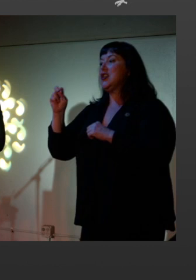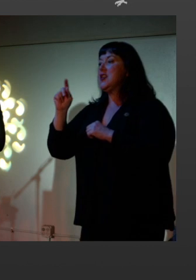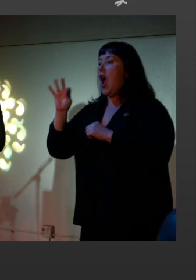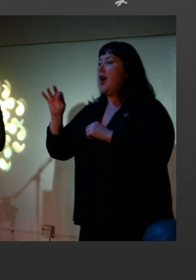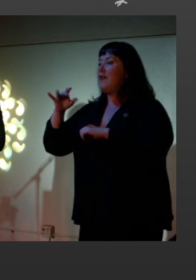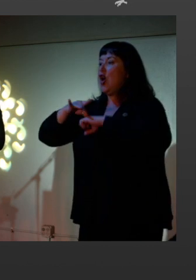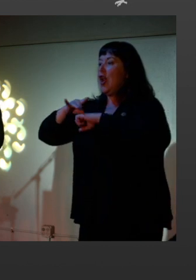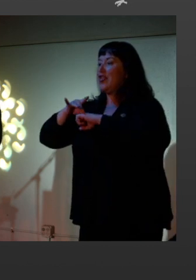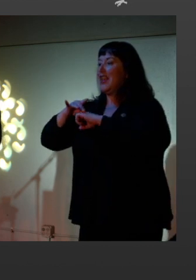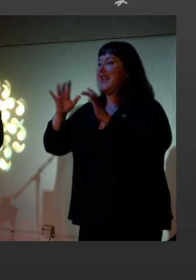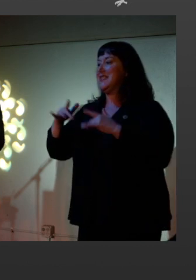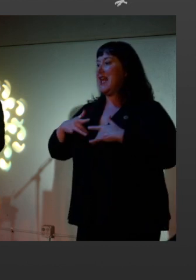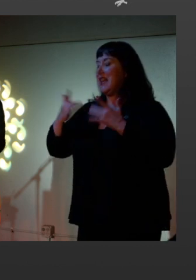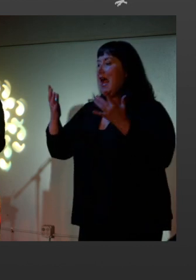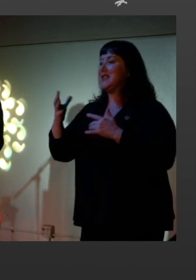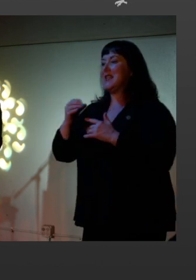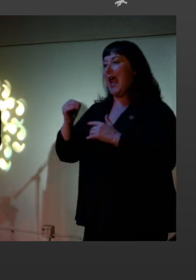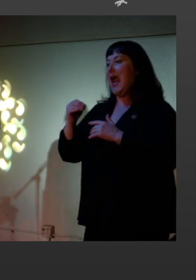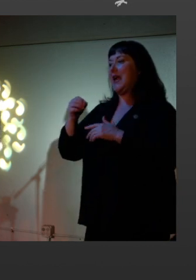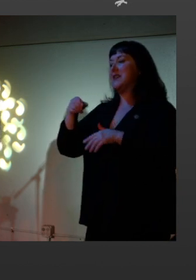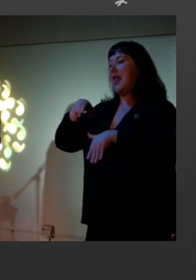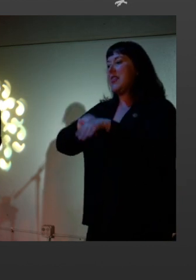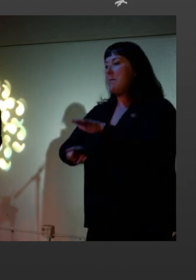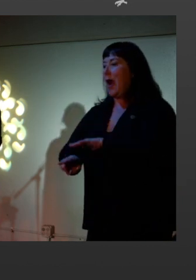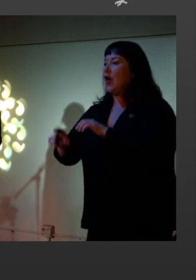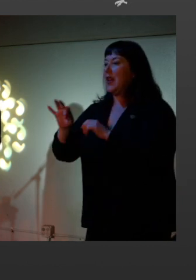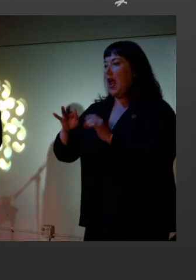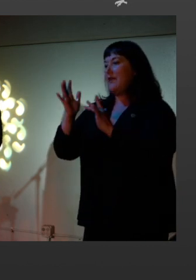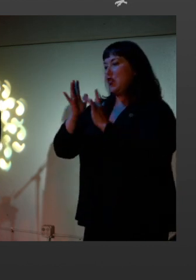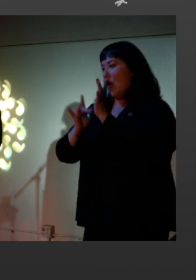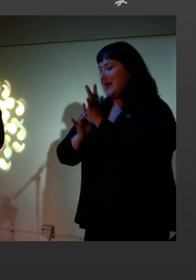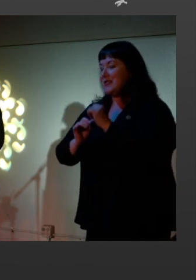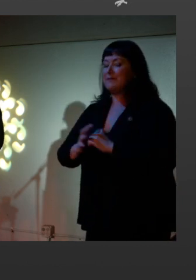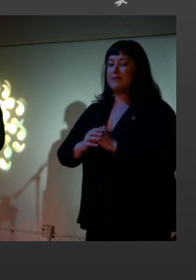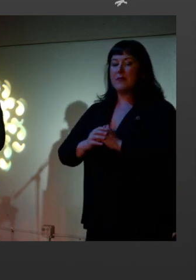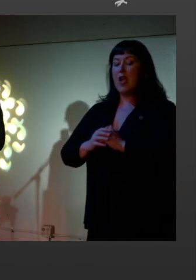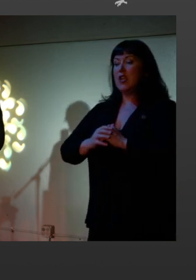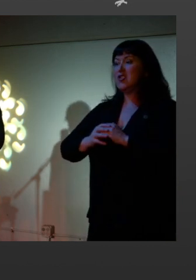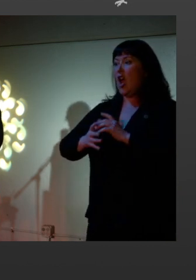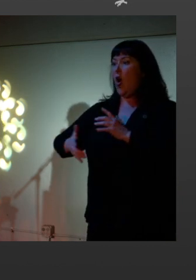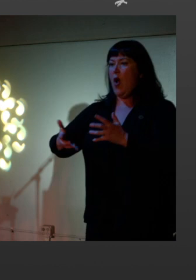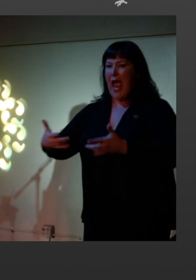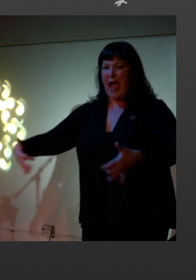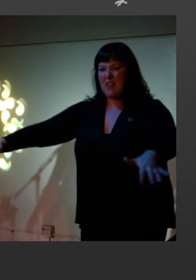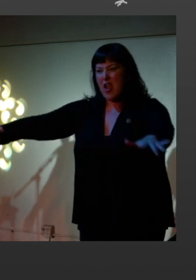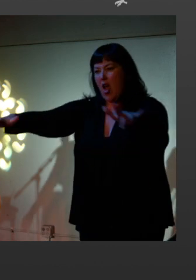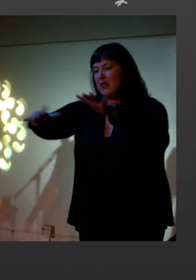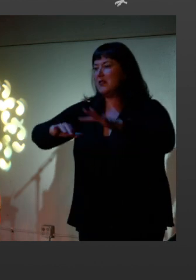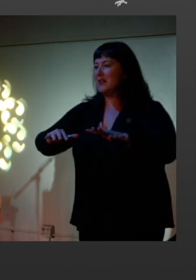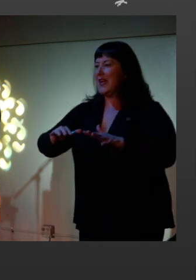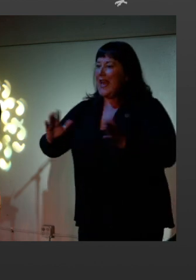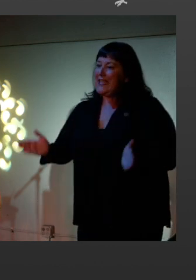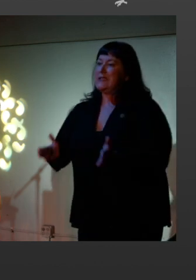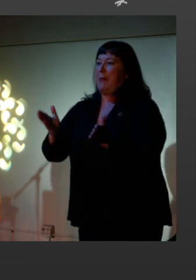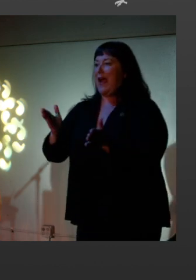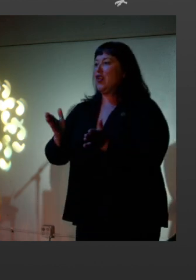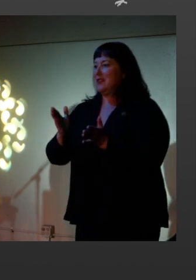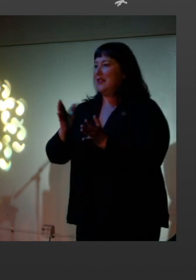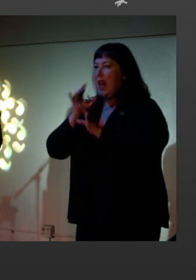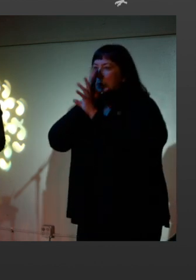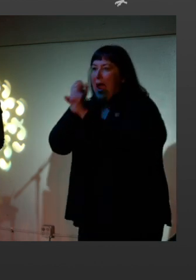Christ. So being surrounded by all these unique objects probably inspired some of Rudolf's passion for collecting later in